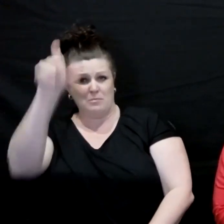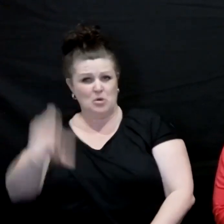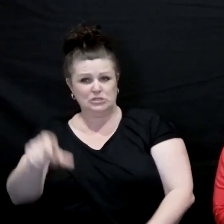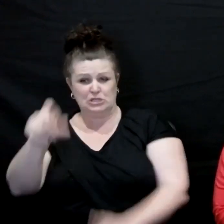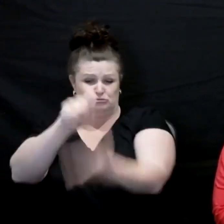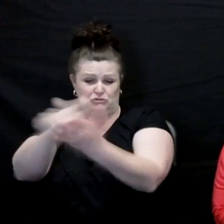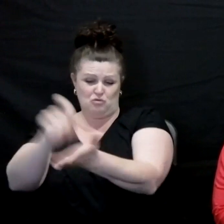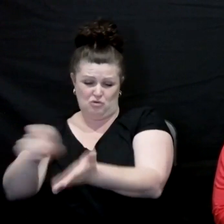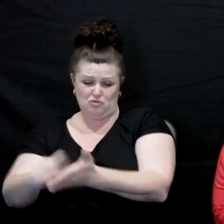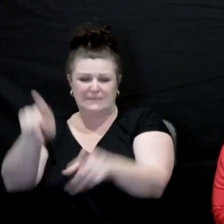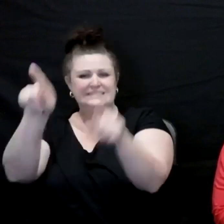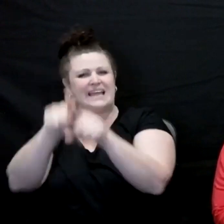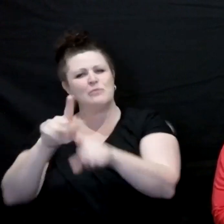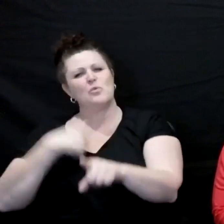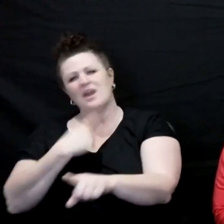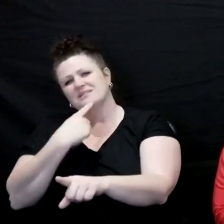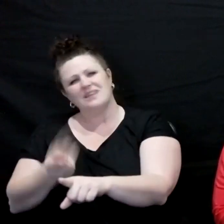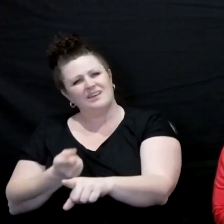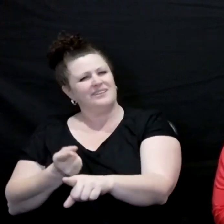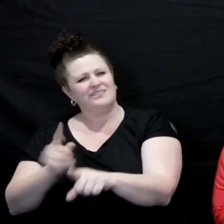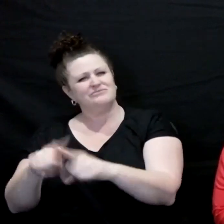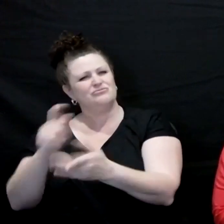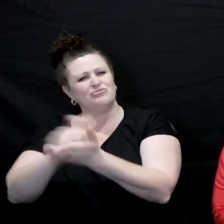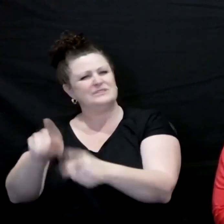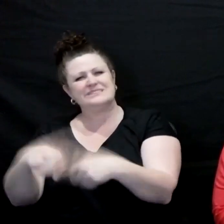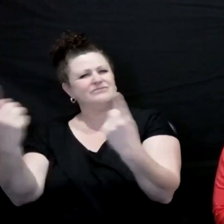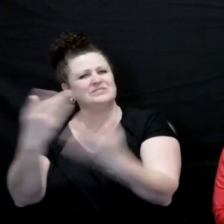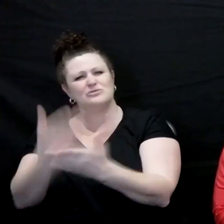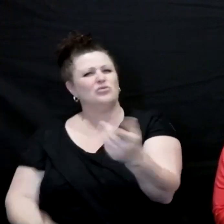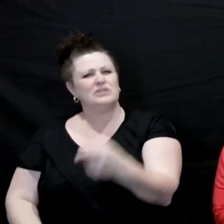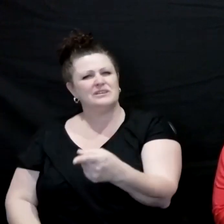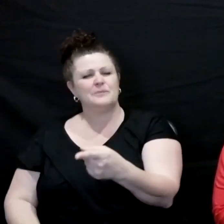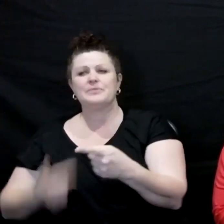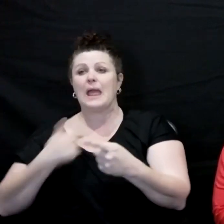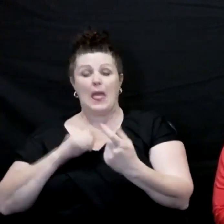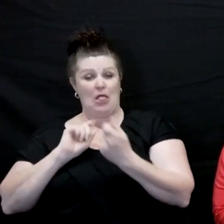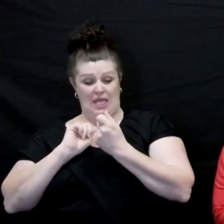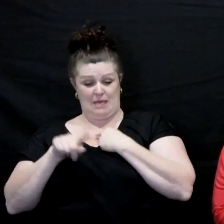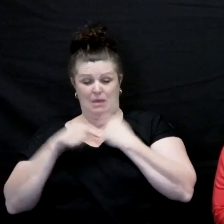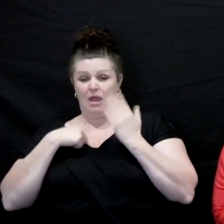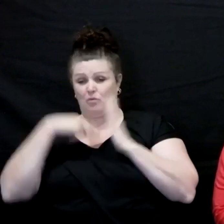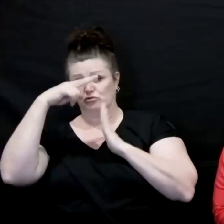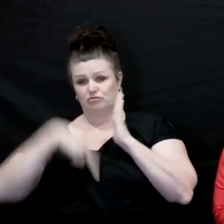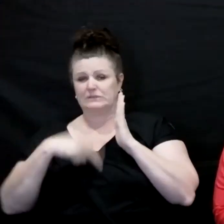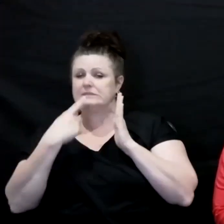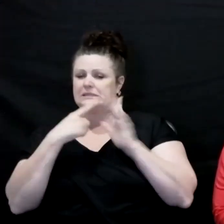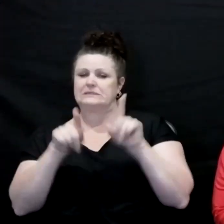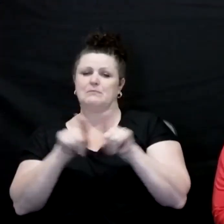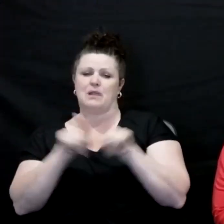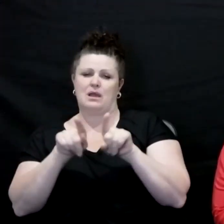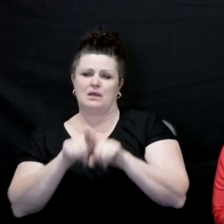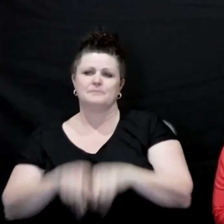said. But now I'm just going to read out the email, which is similar,